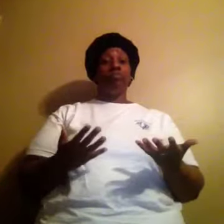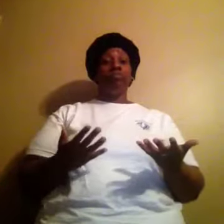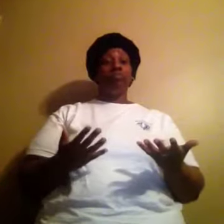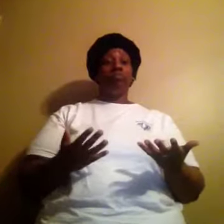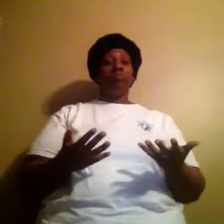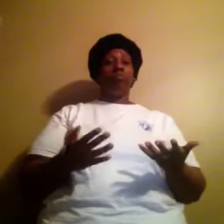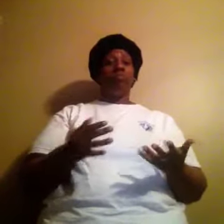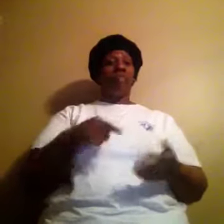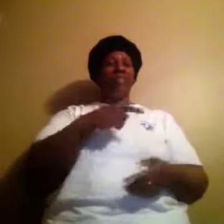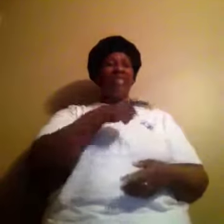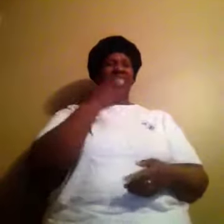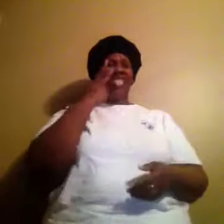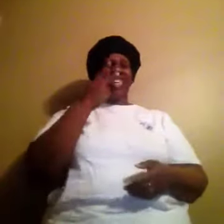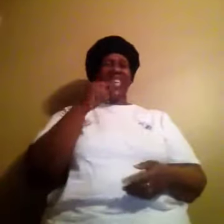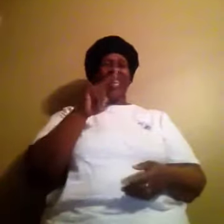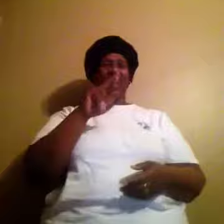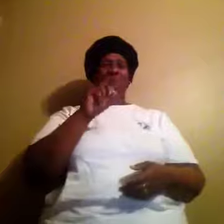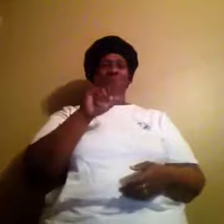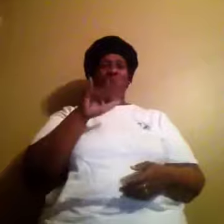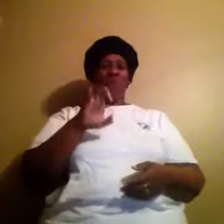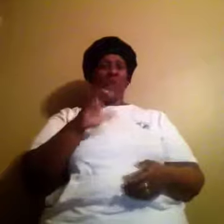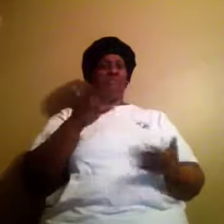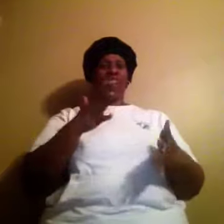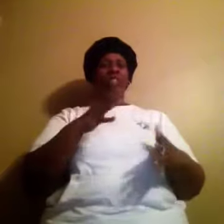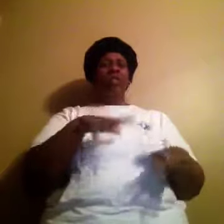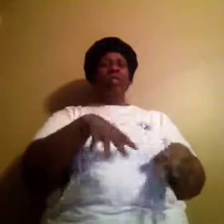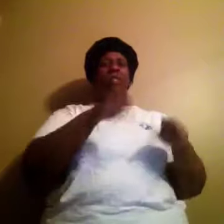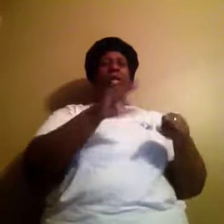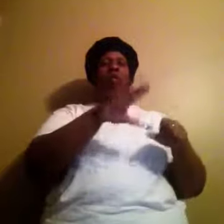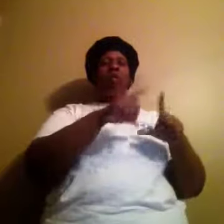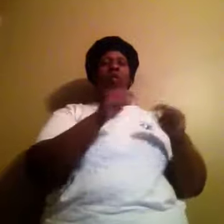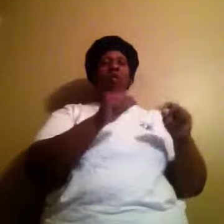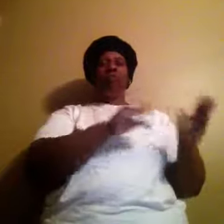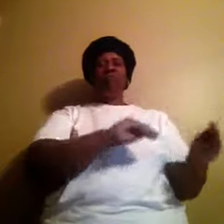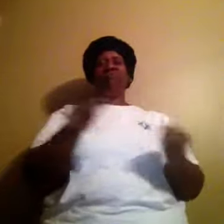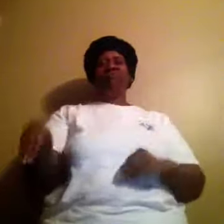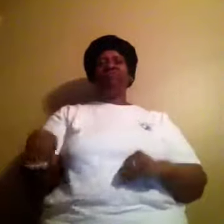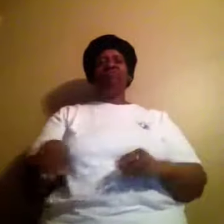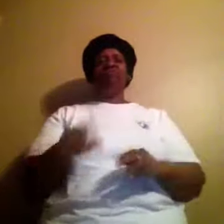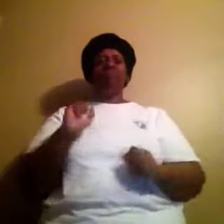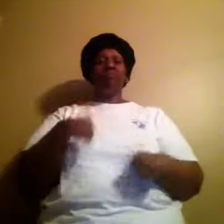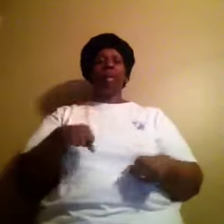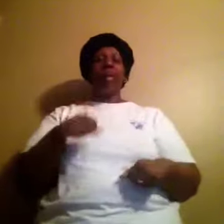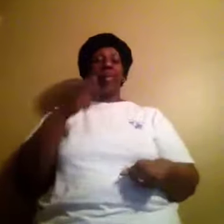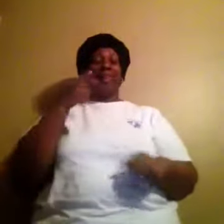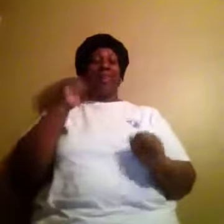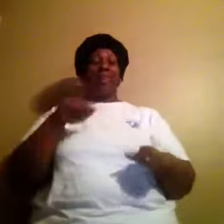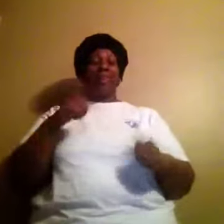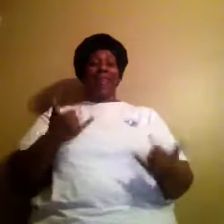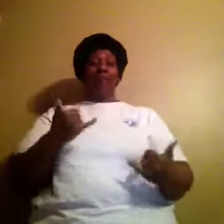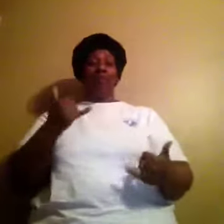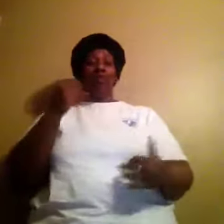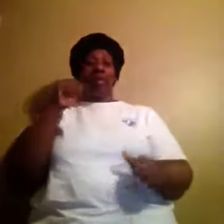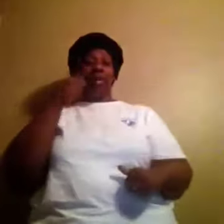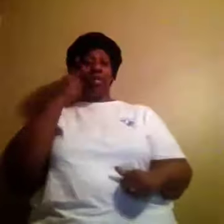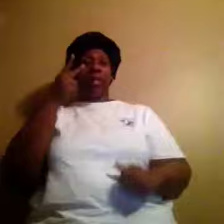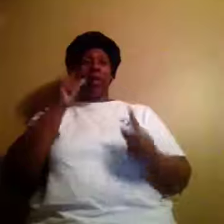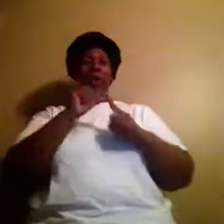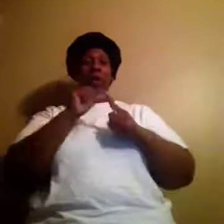As Rosie's done, you can take the card away so you can see your key too if you want. At first, I always do that because I